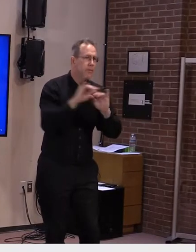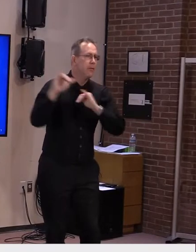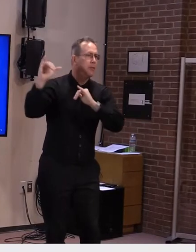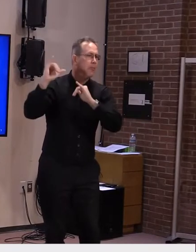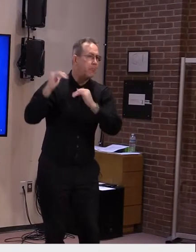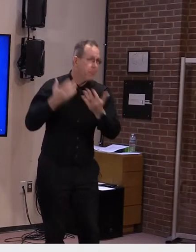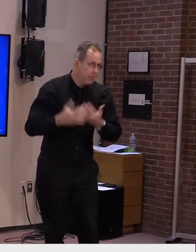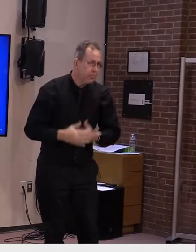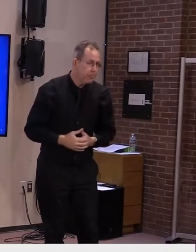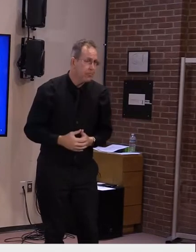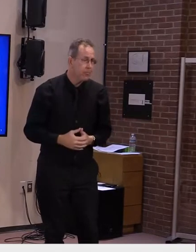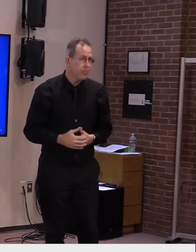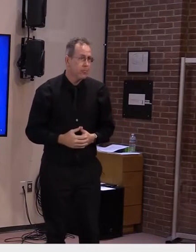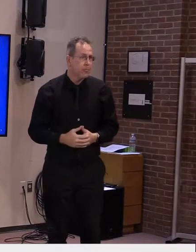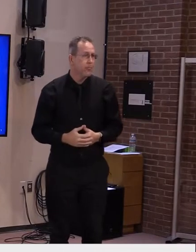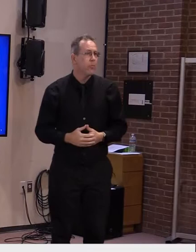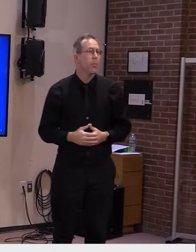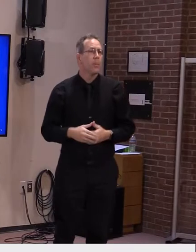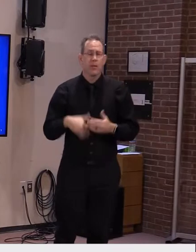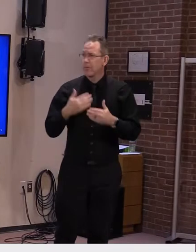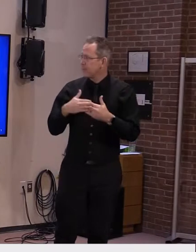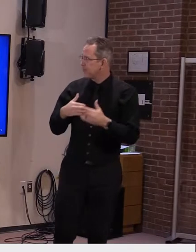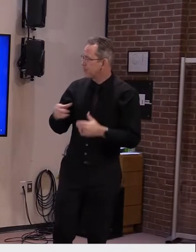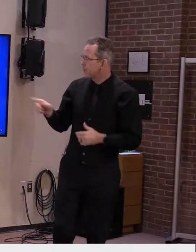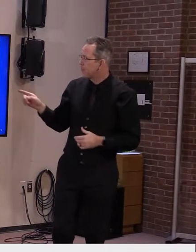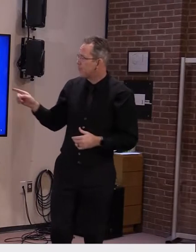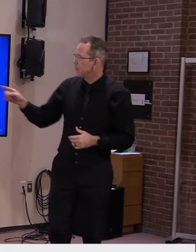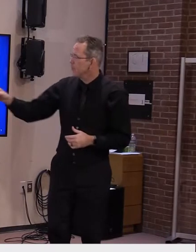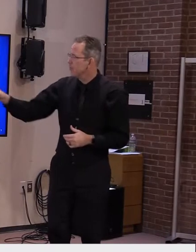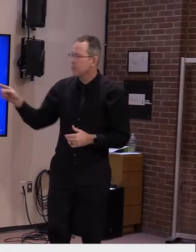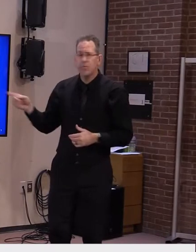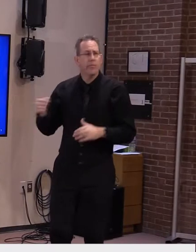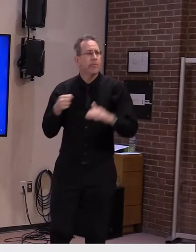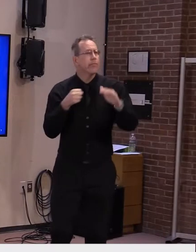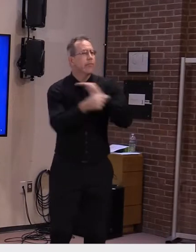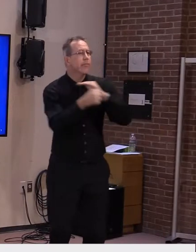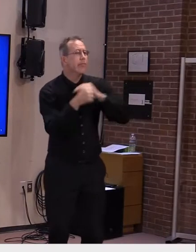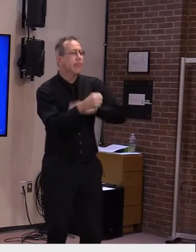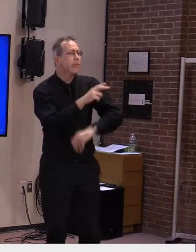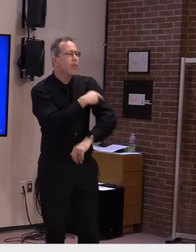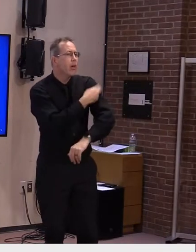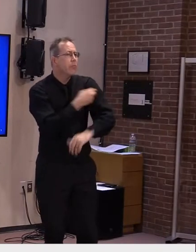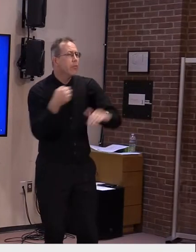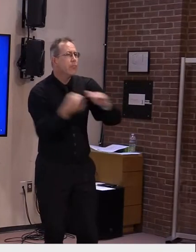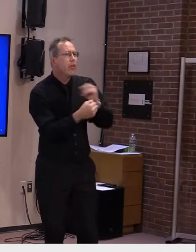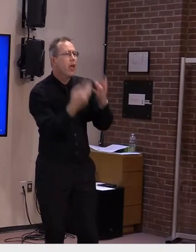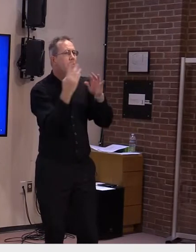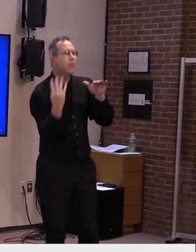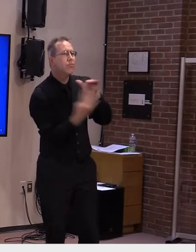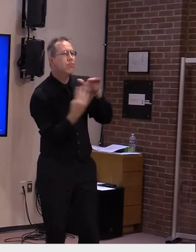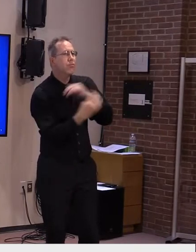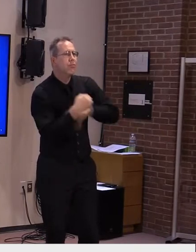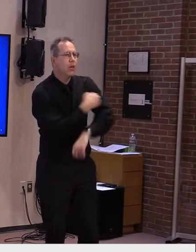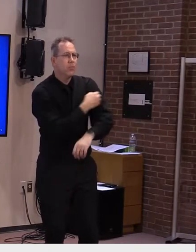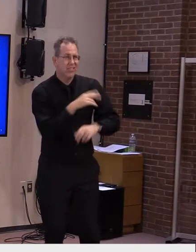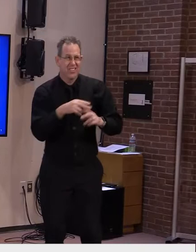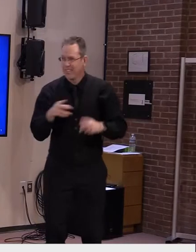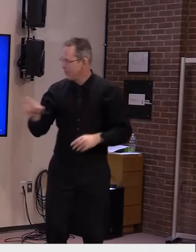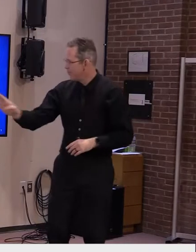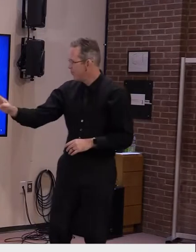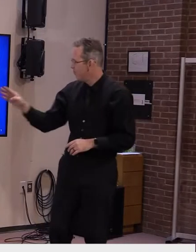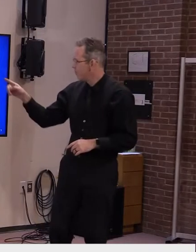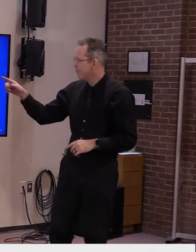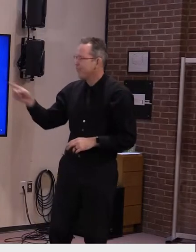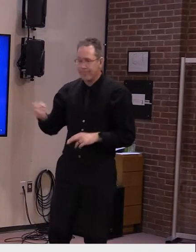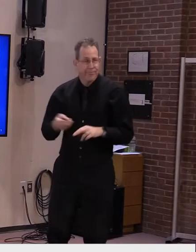we can find some data that was not interrupted by the Thanksgiving holiday, both here in Vermont and regionally. You see that hospitalizations across